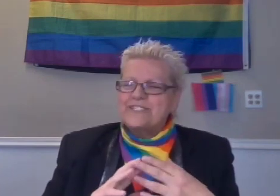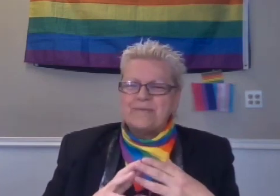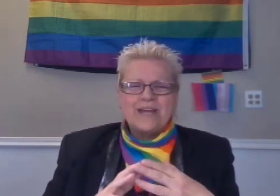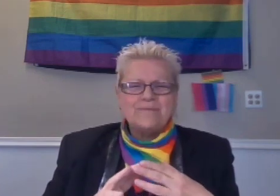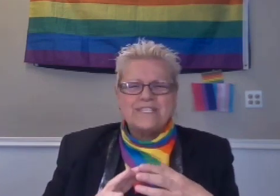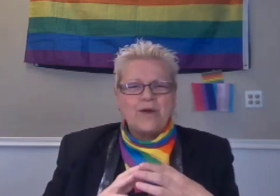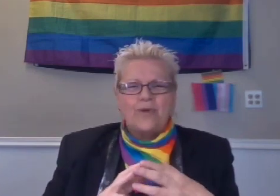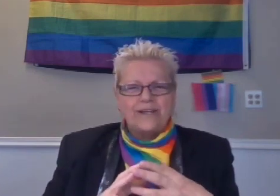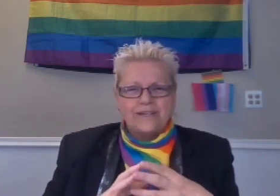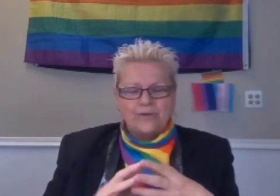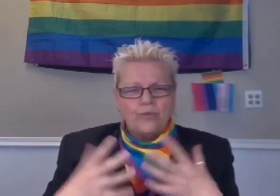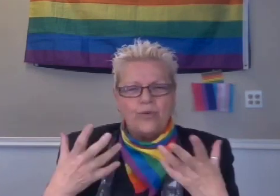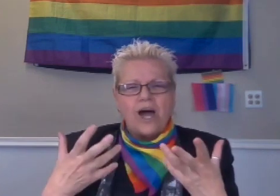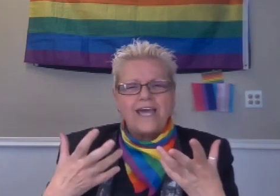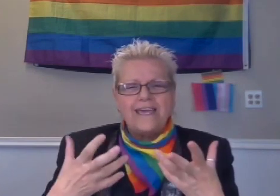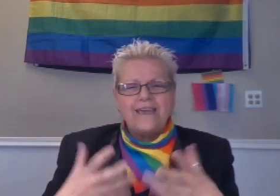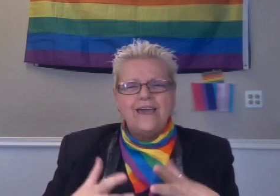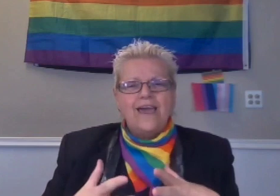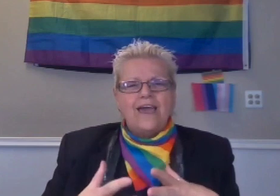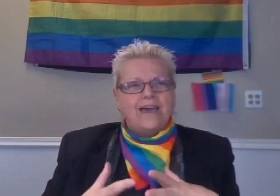you know, sometimes I wonder,